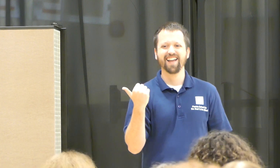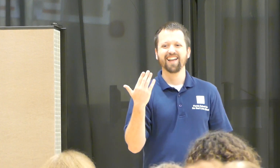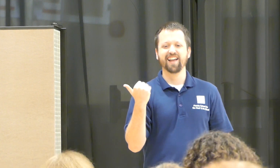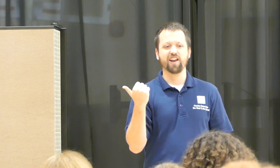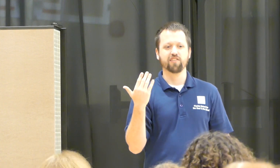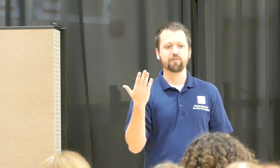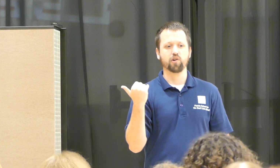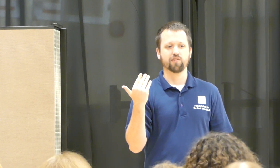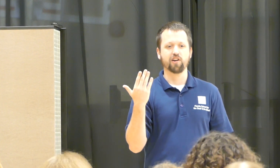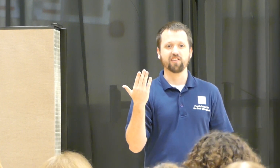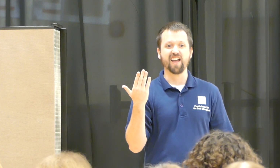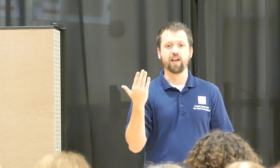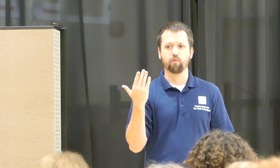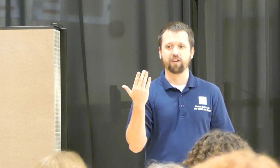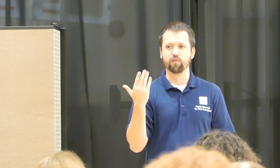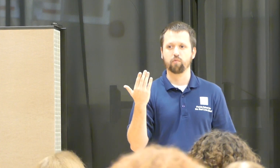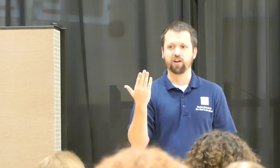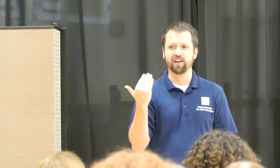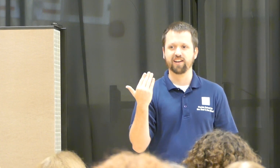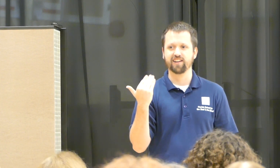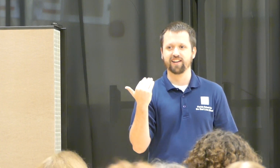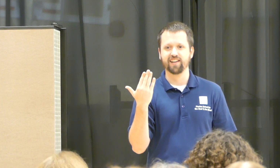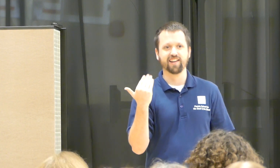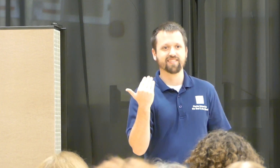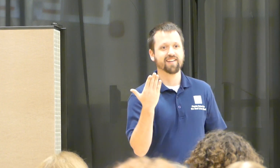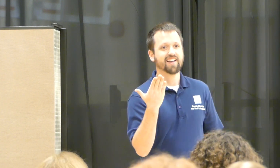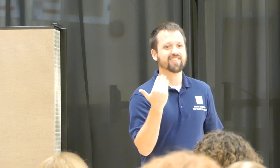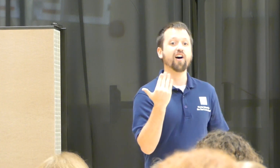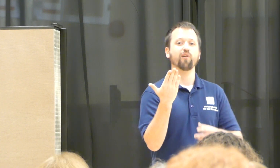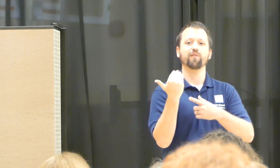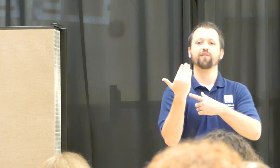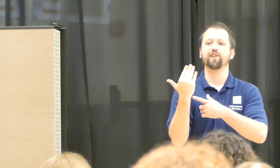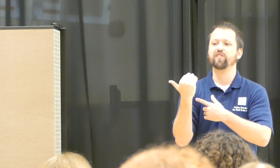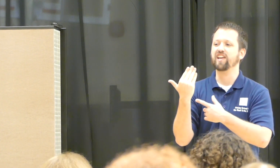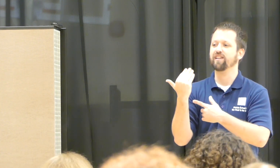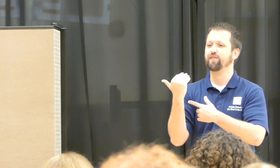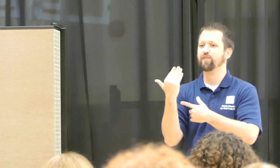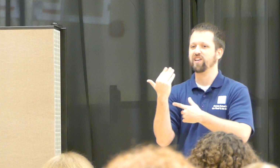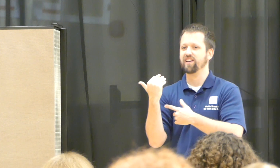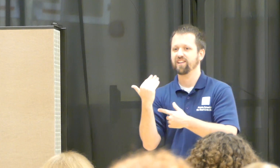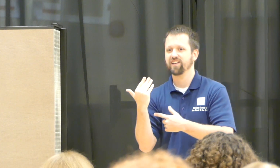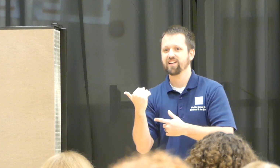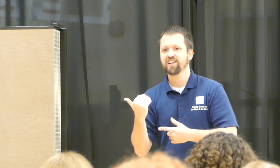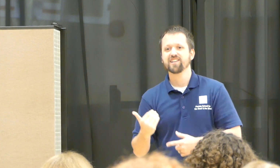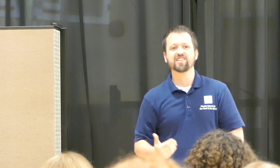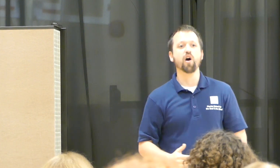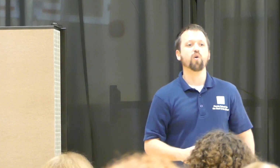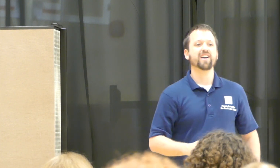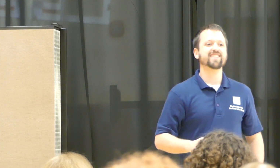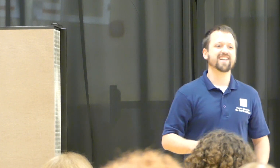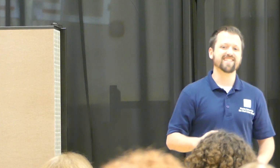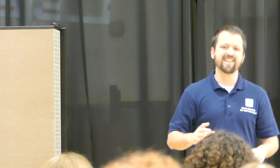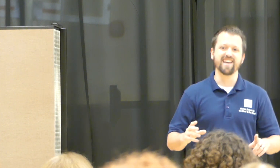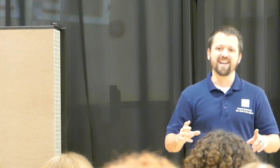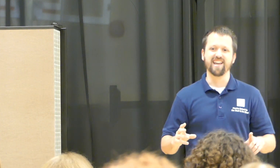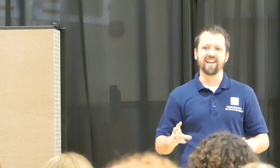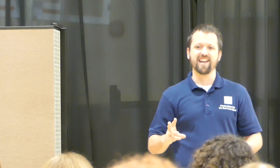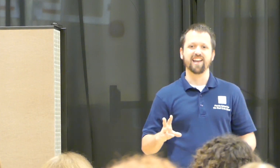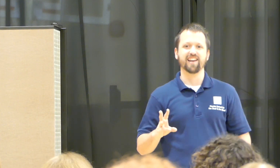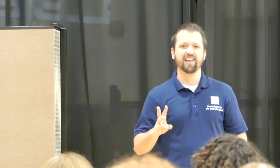Yeah, I know some of you are as tall as I am weren't even born in 99. So, 15. So, 16.